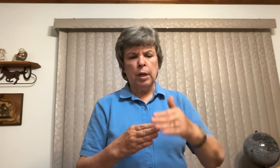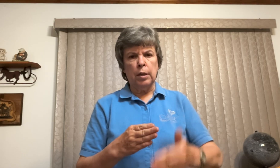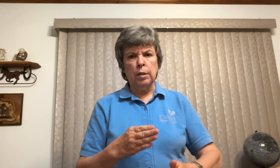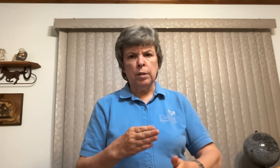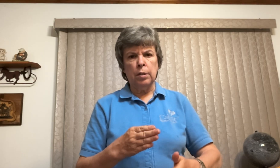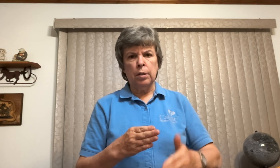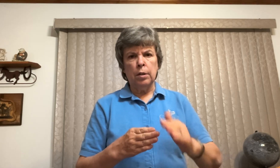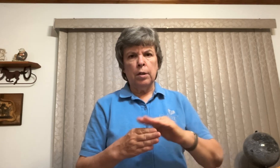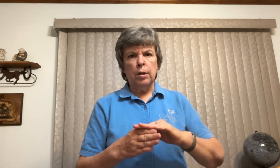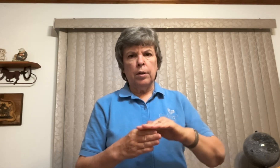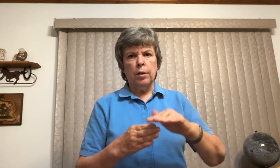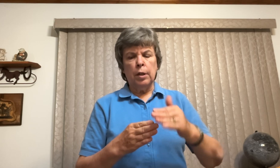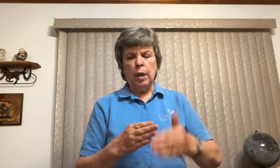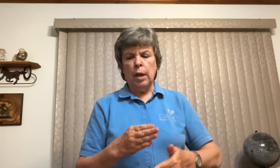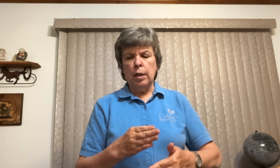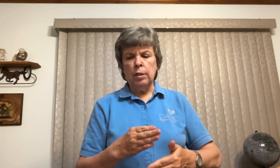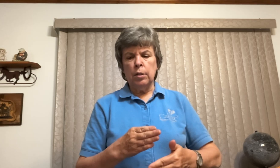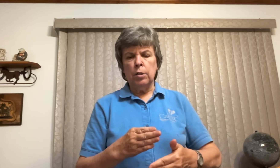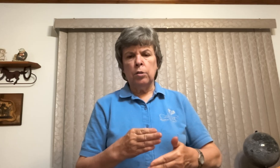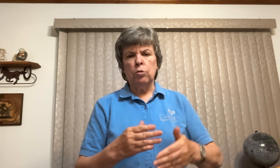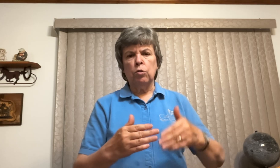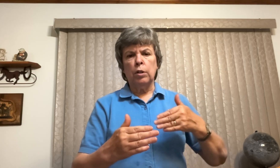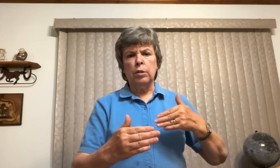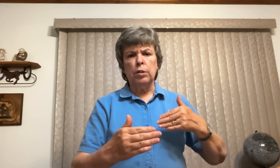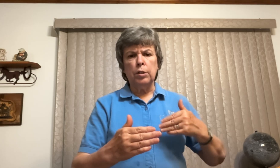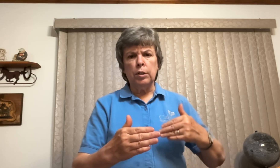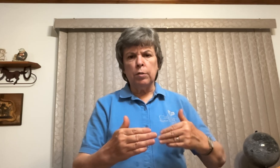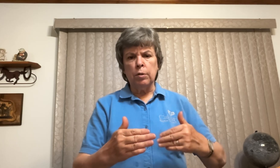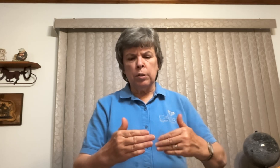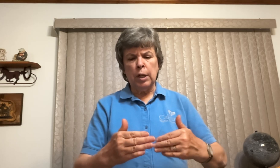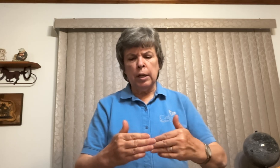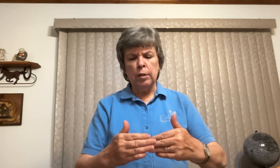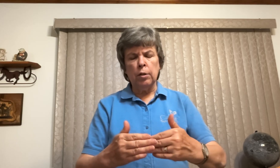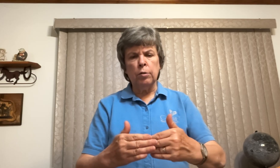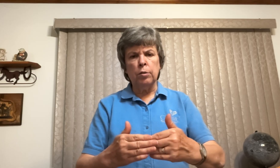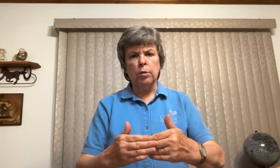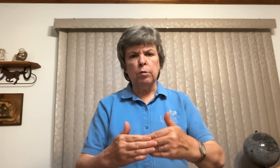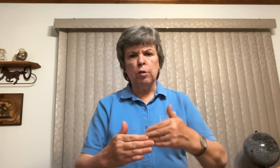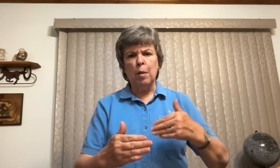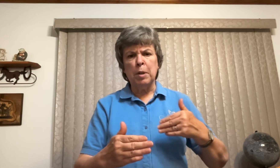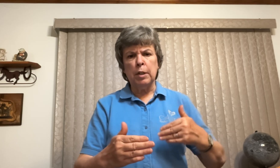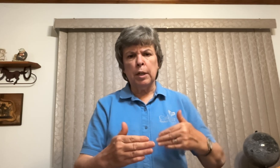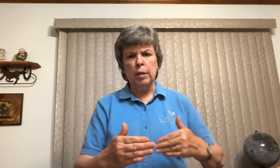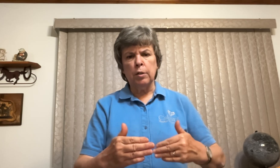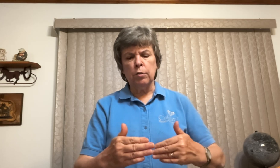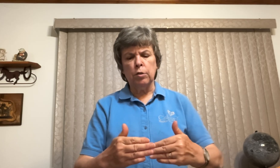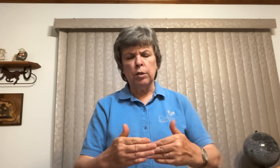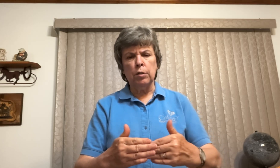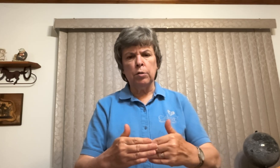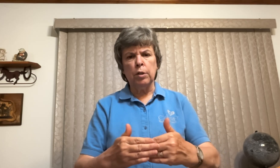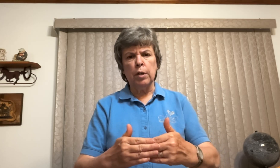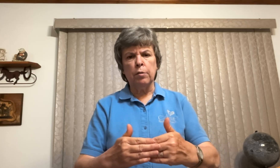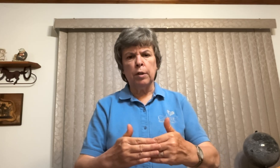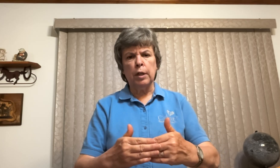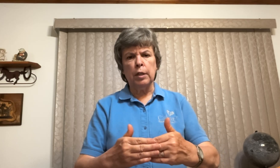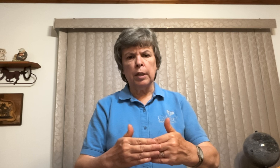end. The end draws near. This hand goes, your dominant hand goes near to the other hand like